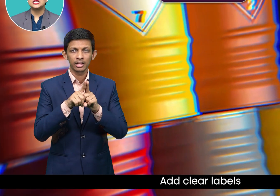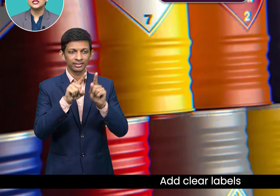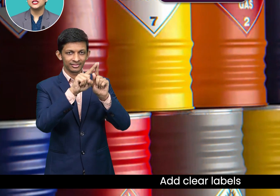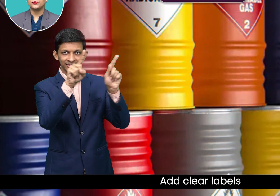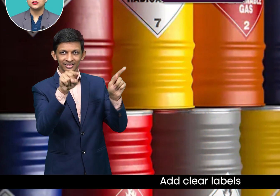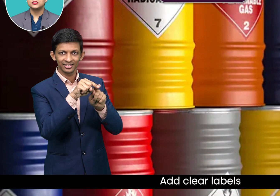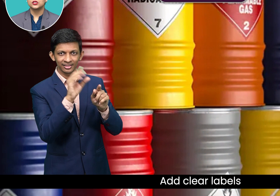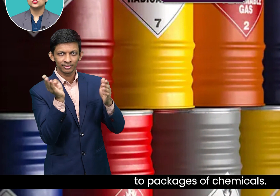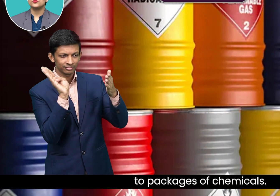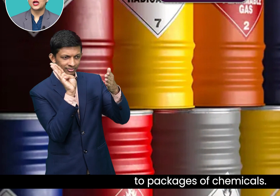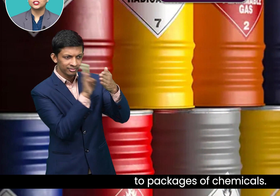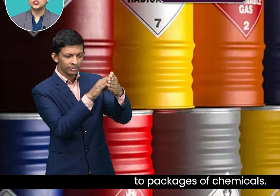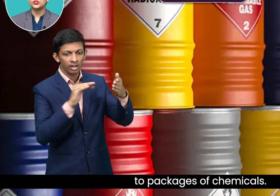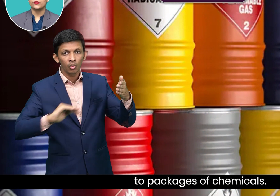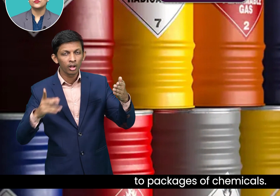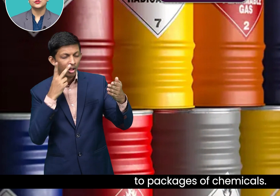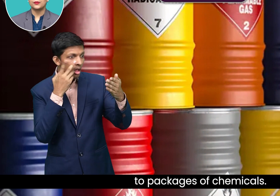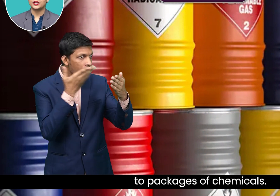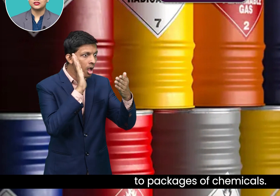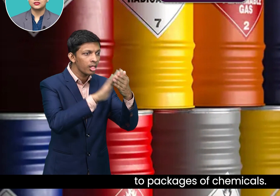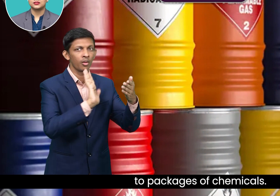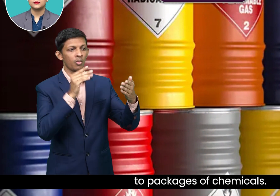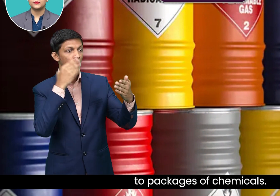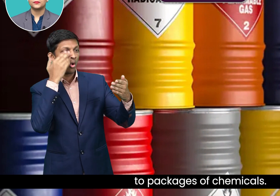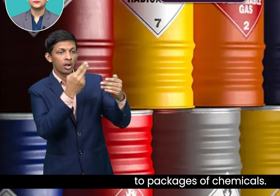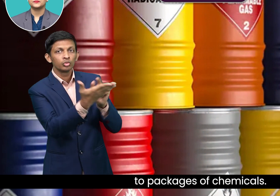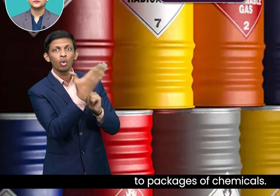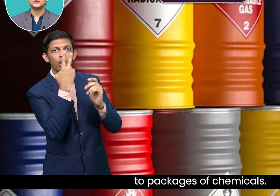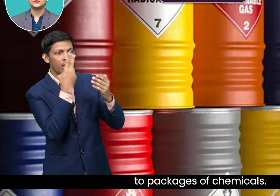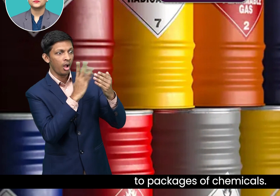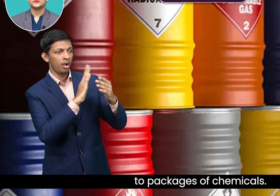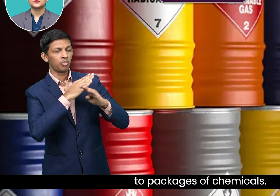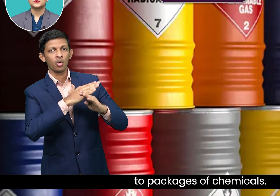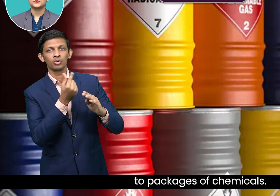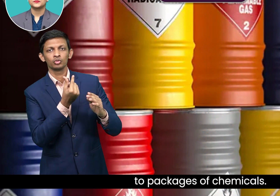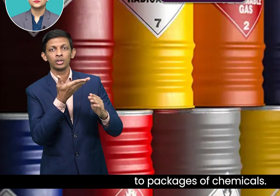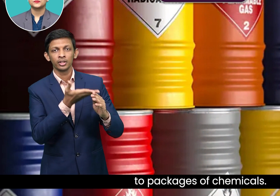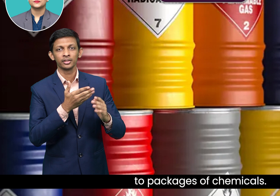Add clear labels to packages of chemicals.